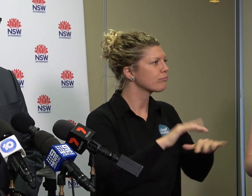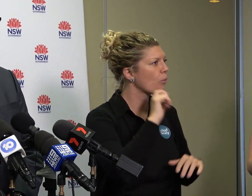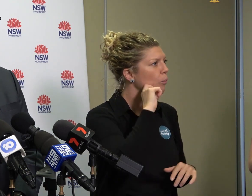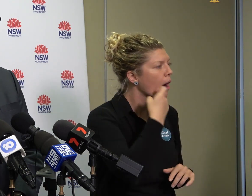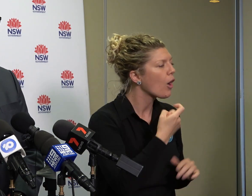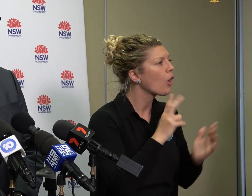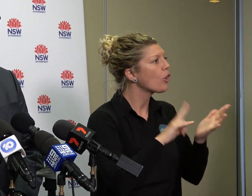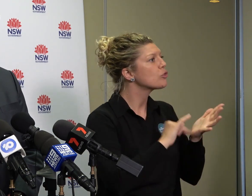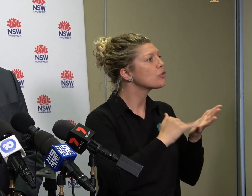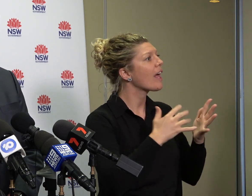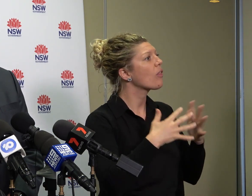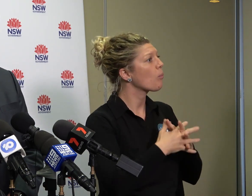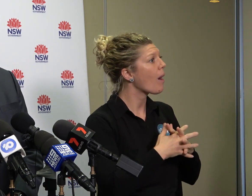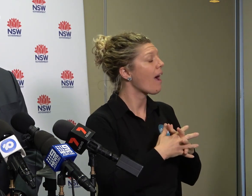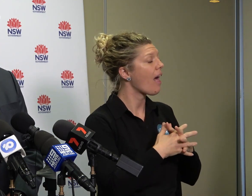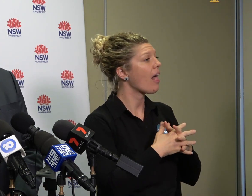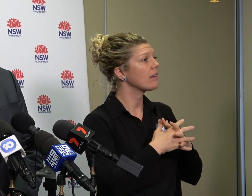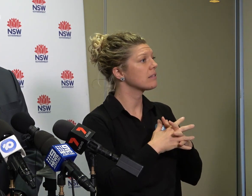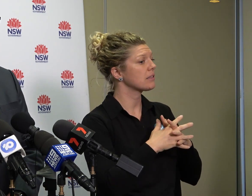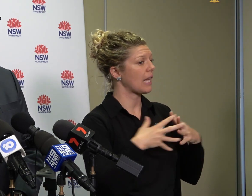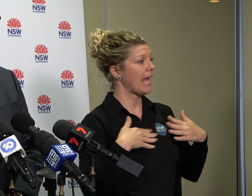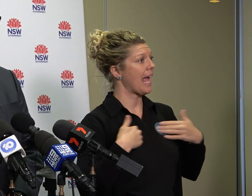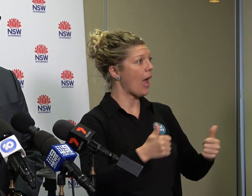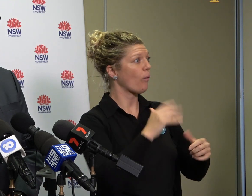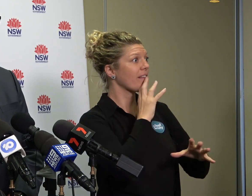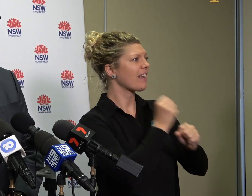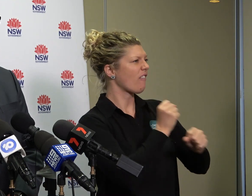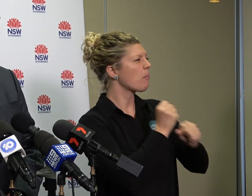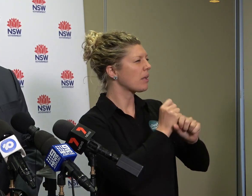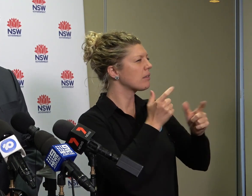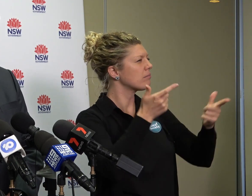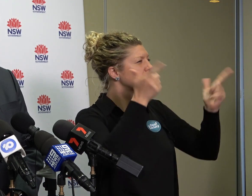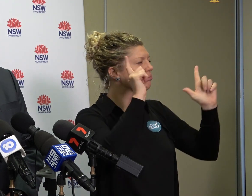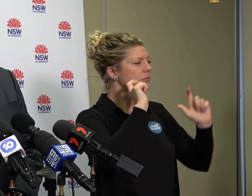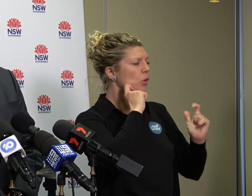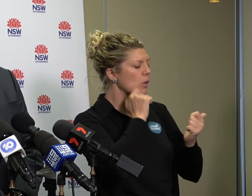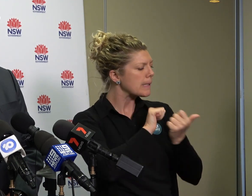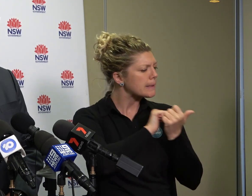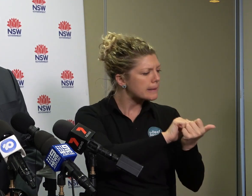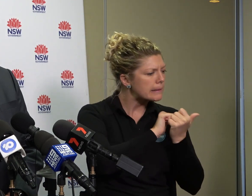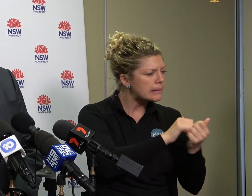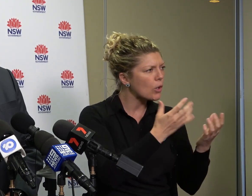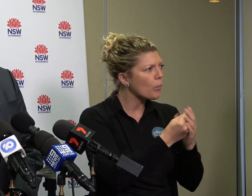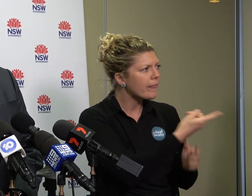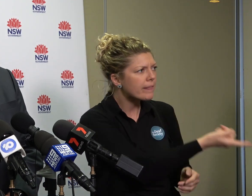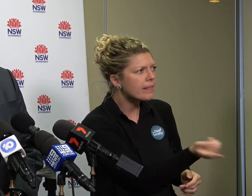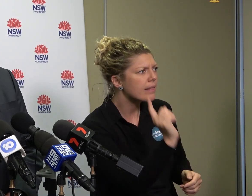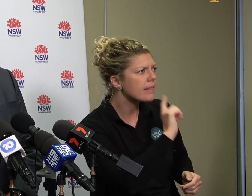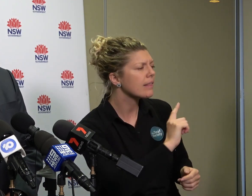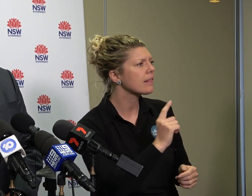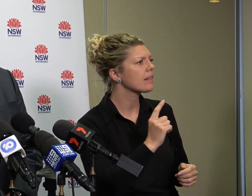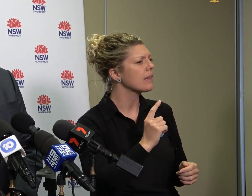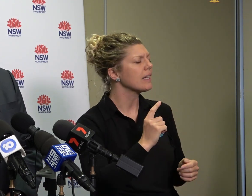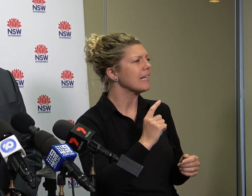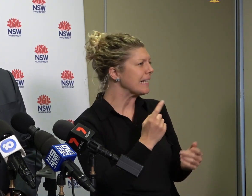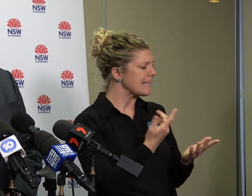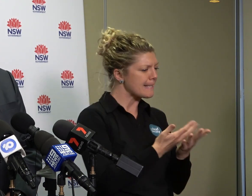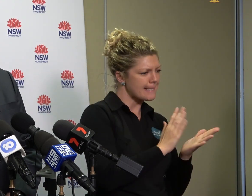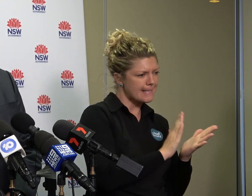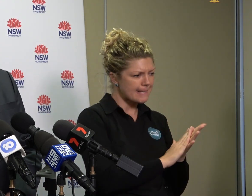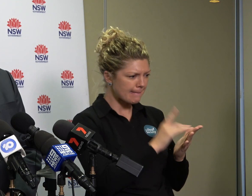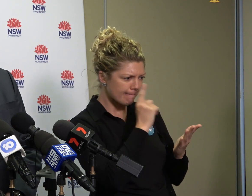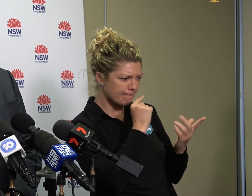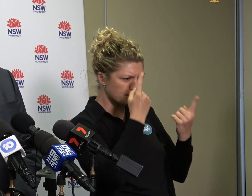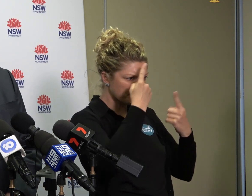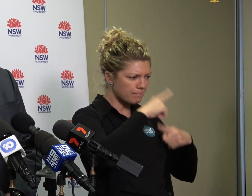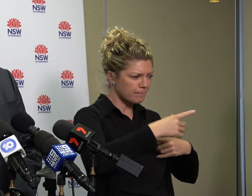New South Wales Health will be working with the communities over the next week or so just to work out how best to handle each of